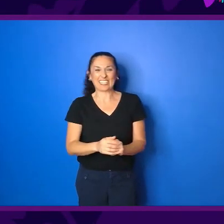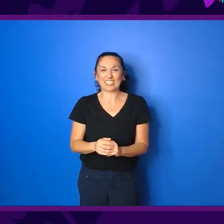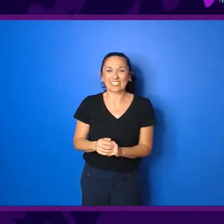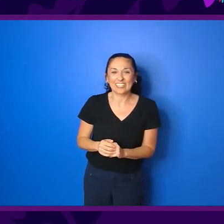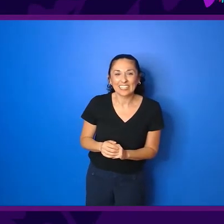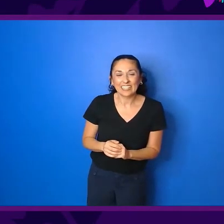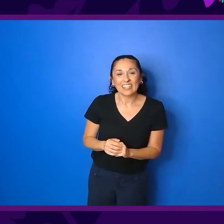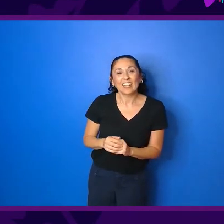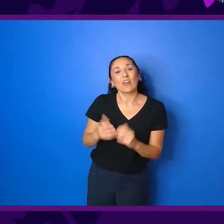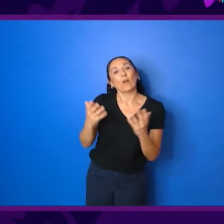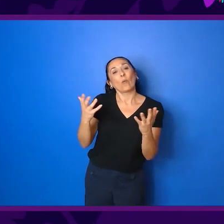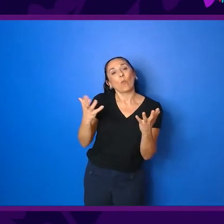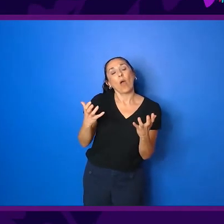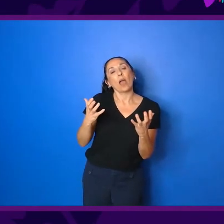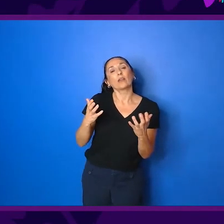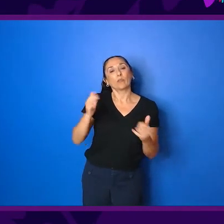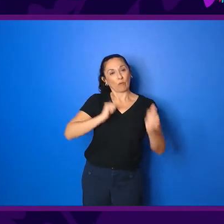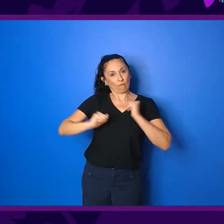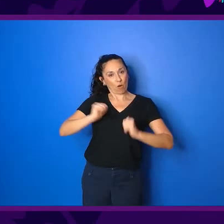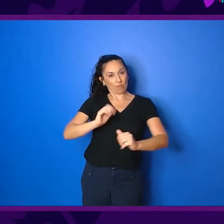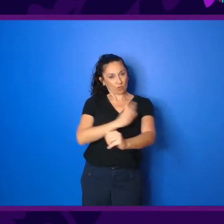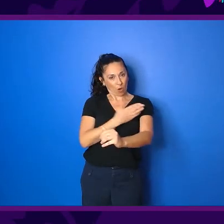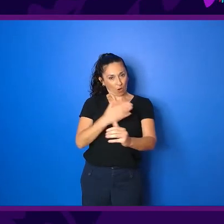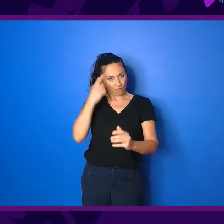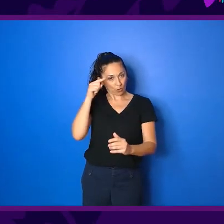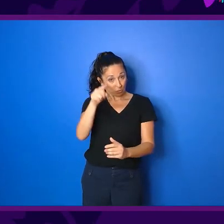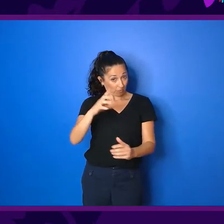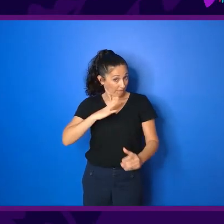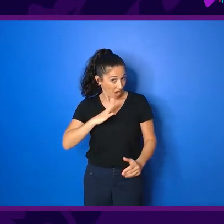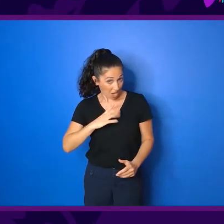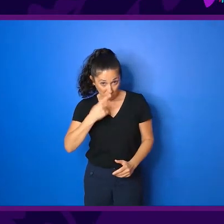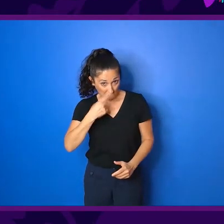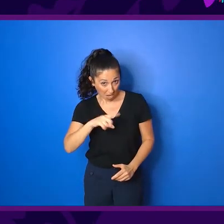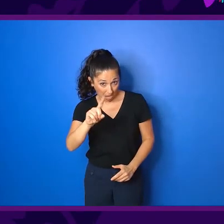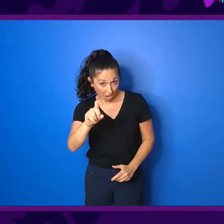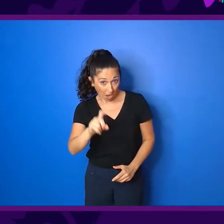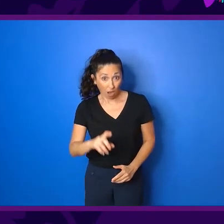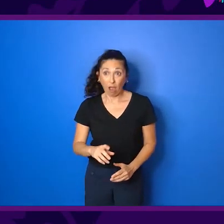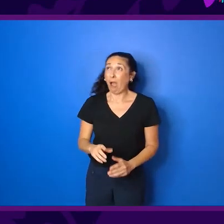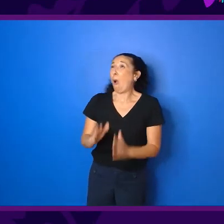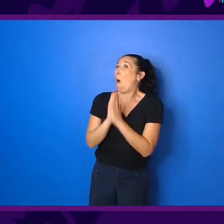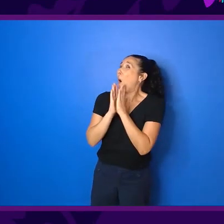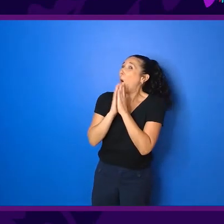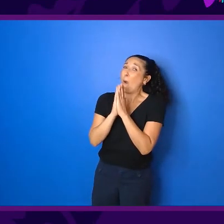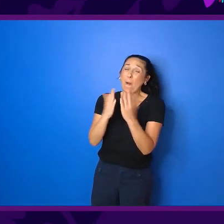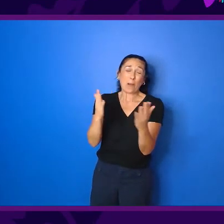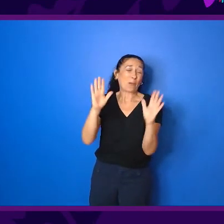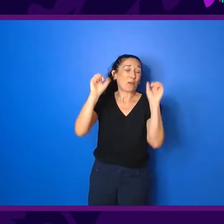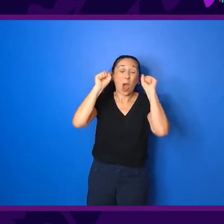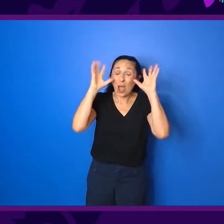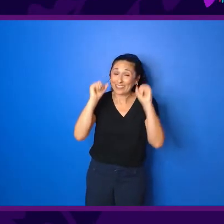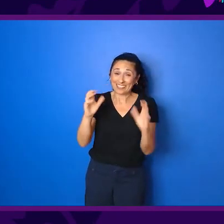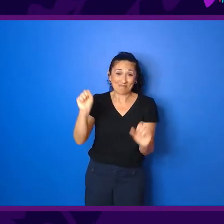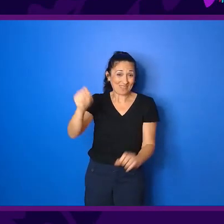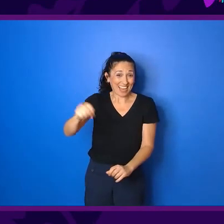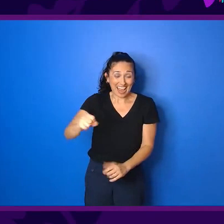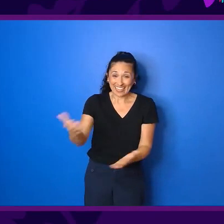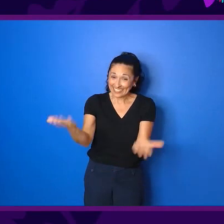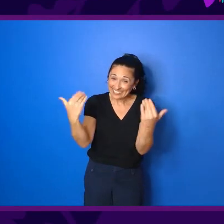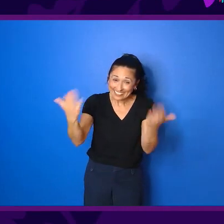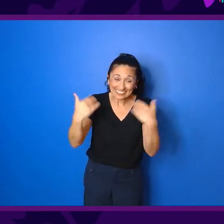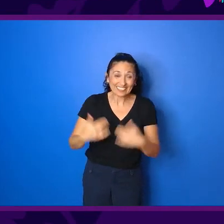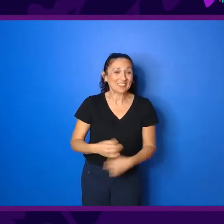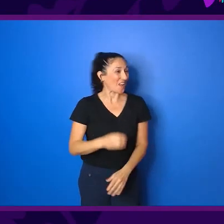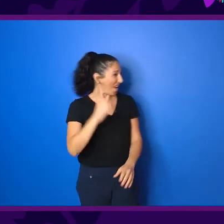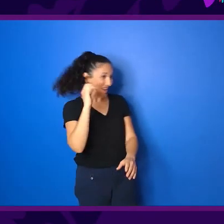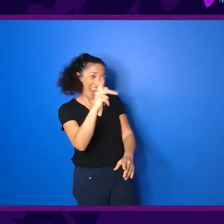to play a song for you, if you don't mind. Is that okay if we play something? Oh, that would be so awesome. Music, right? Okay, we're going to